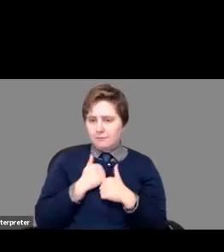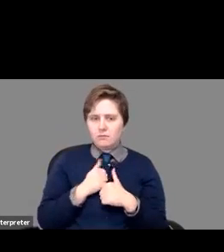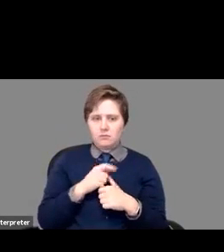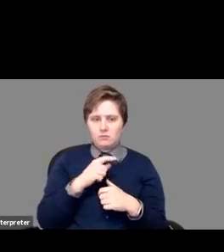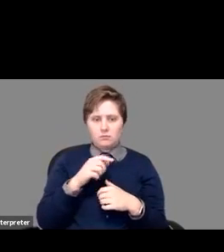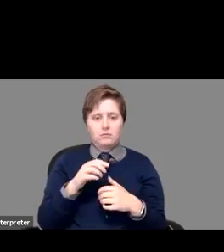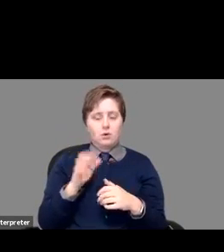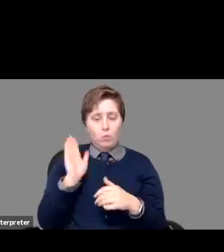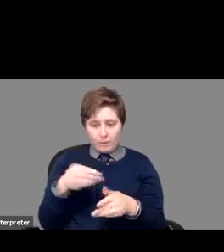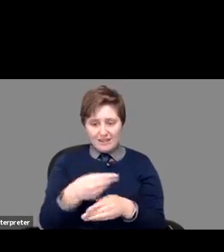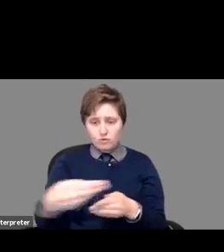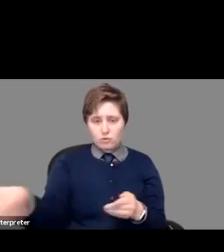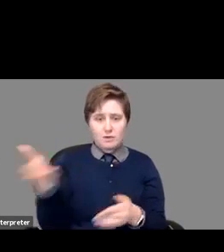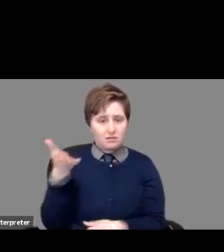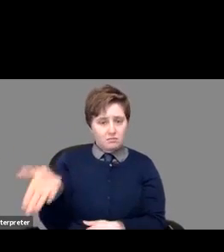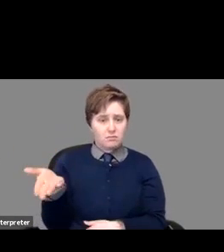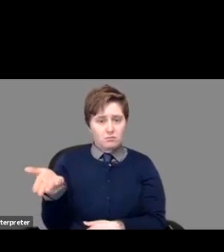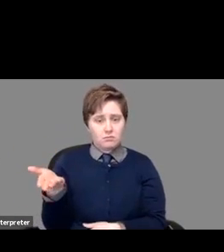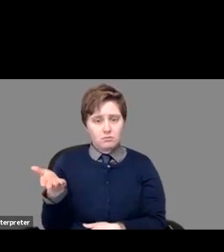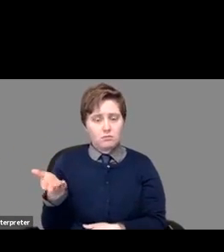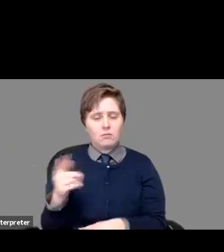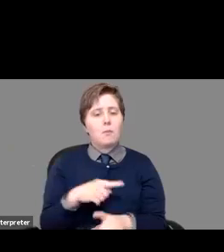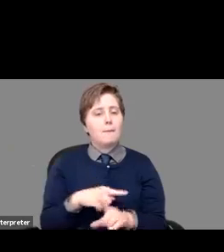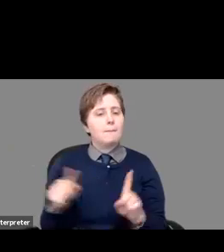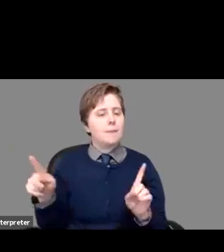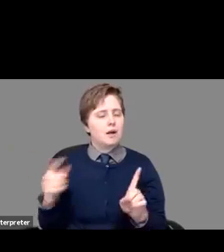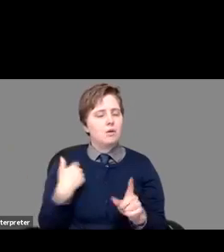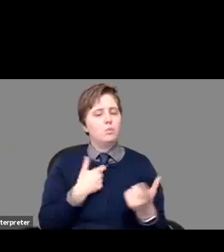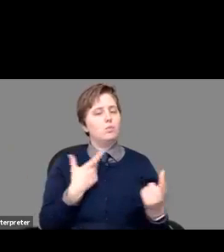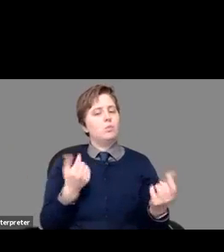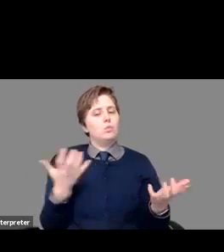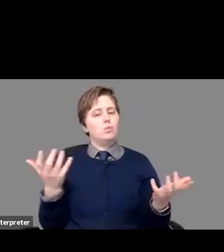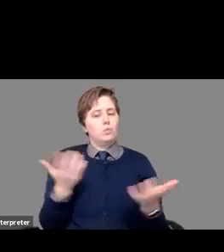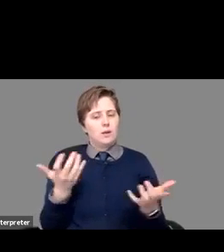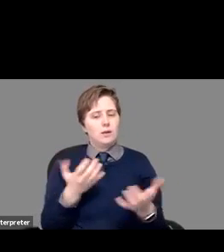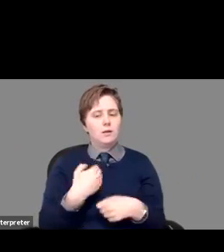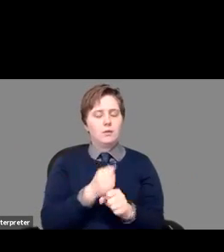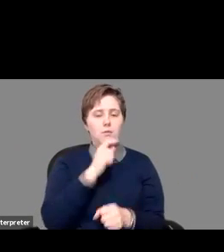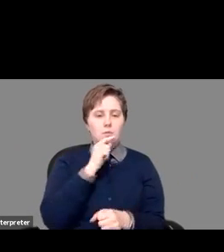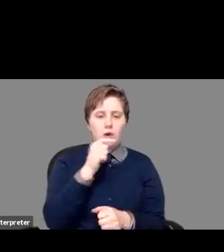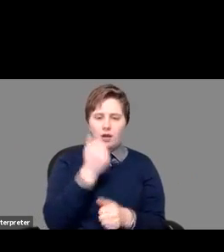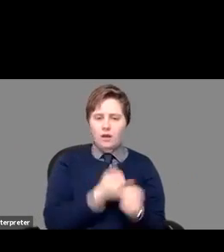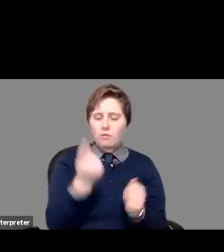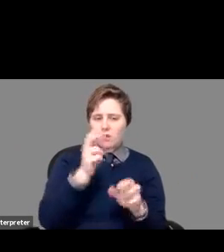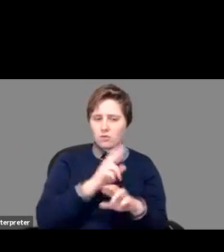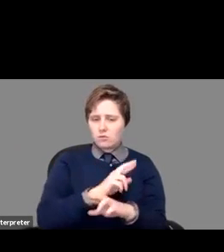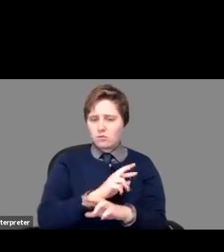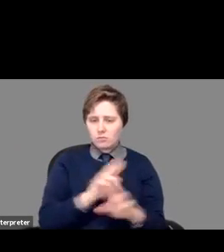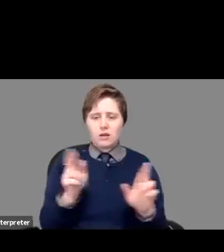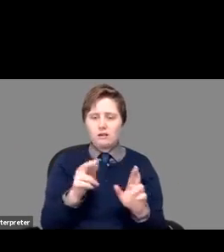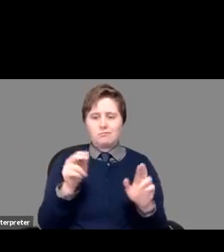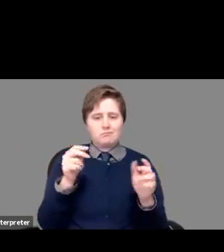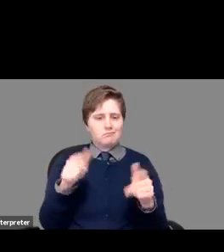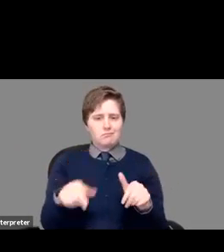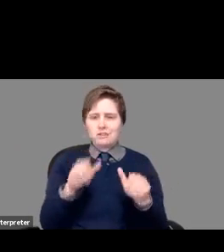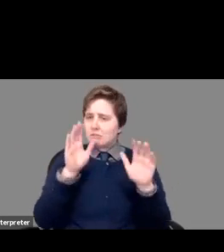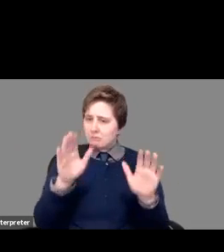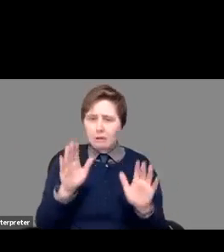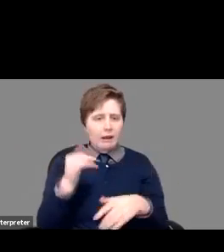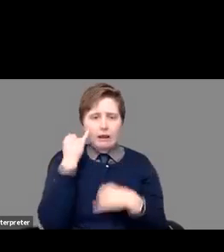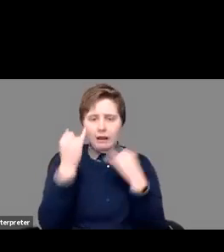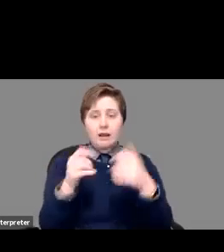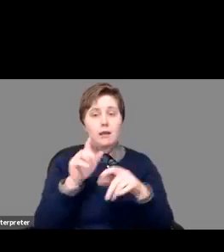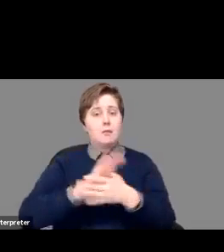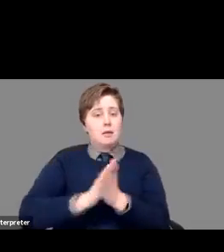to be distributing those. But what we really want to do is make sure that everybody is prepared. And so this is a great idea. People need to be prepared